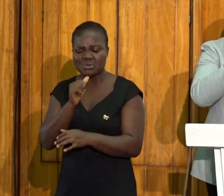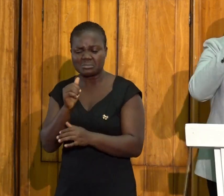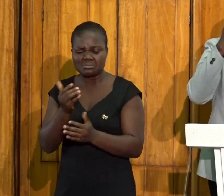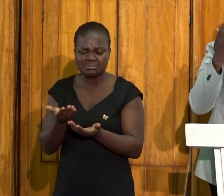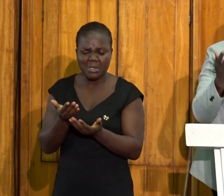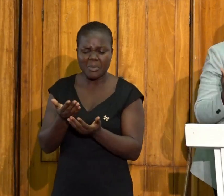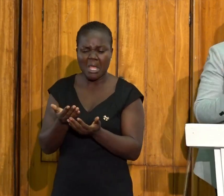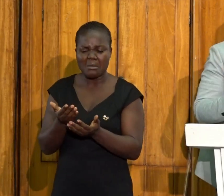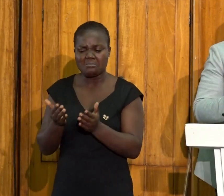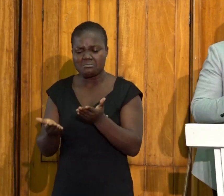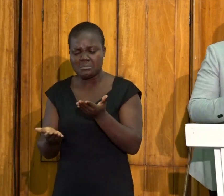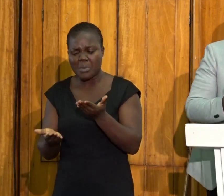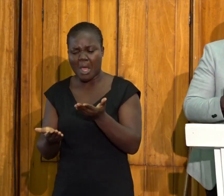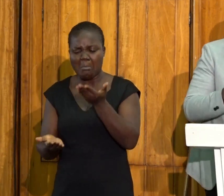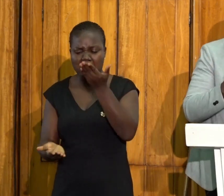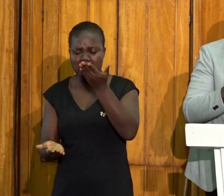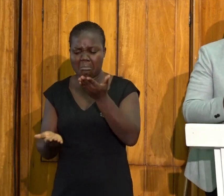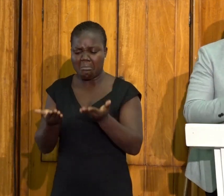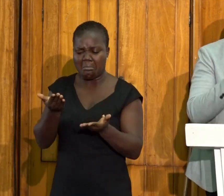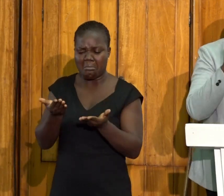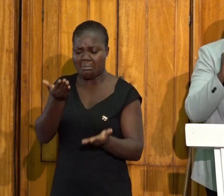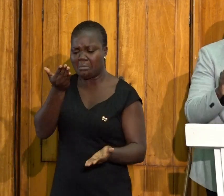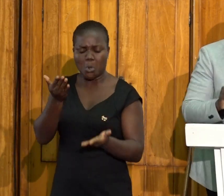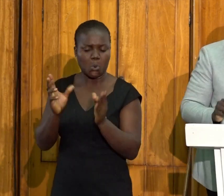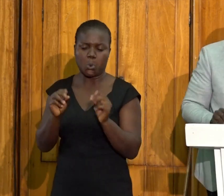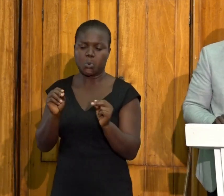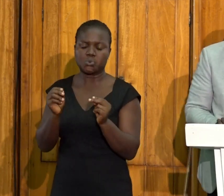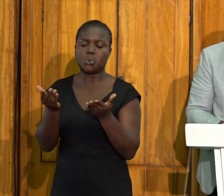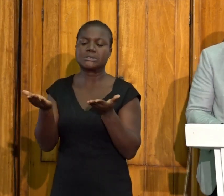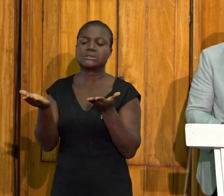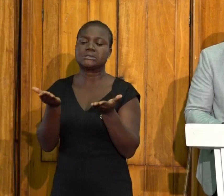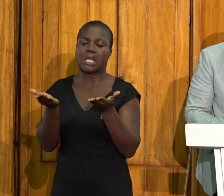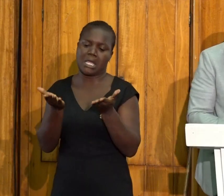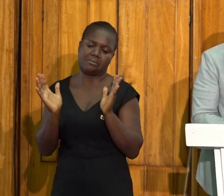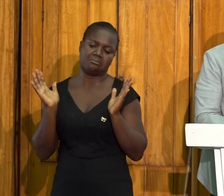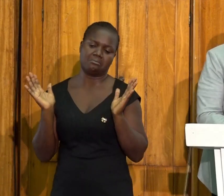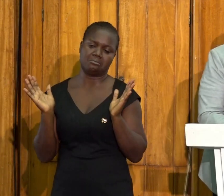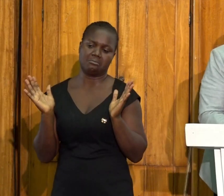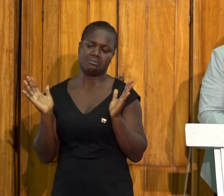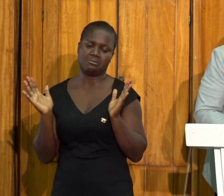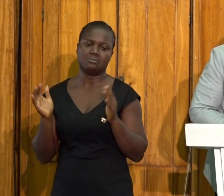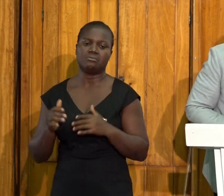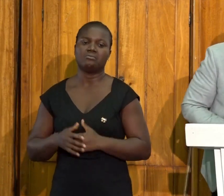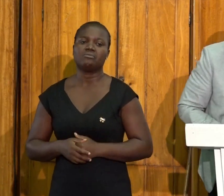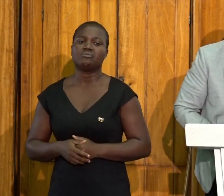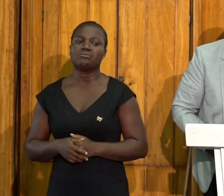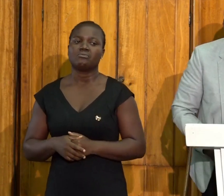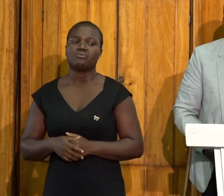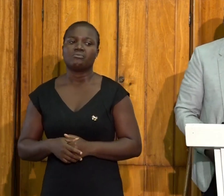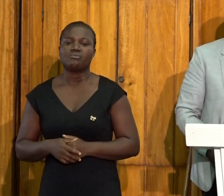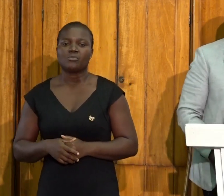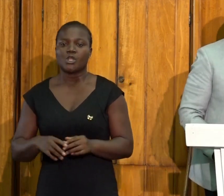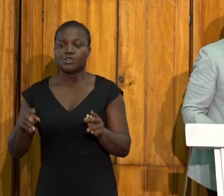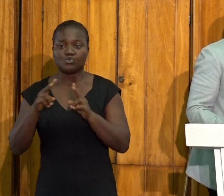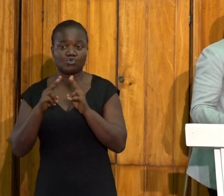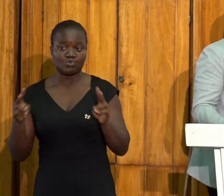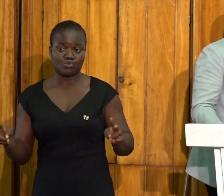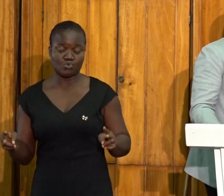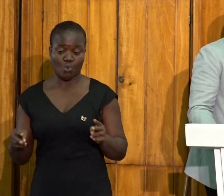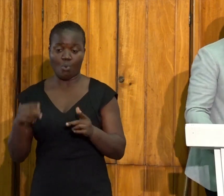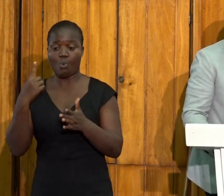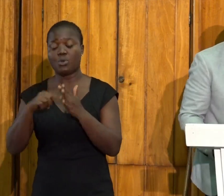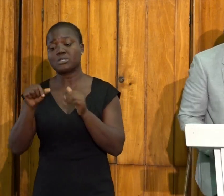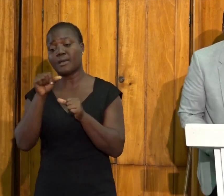even if we compare this data on outcomes to the background rates. Next slide. So what